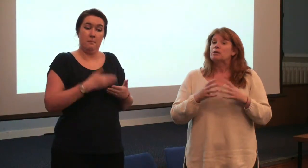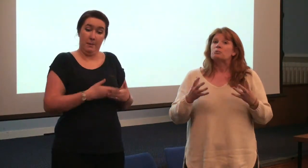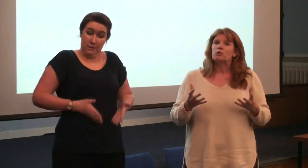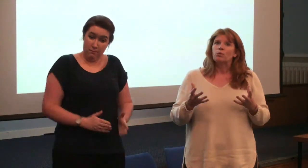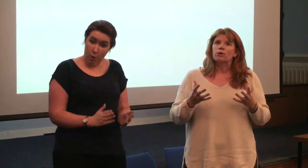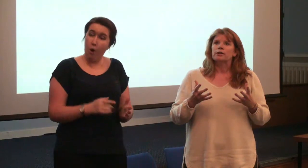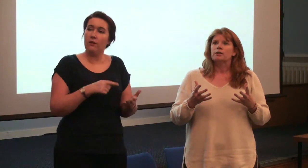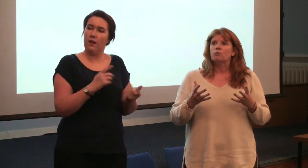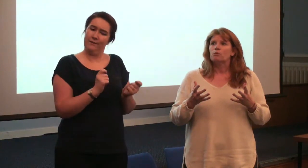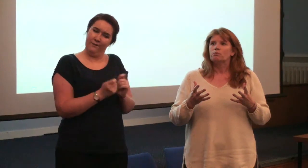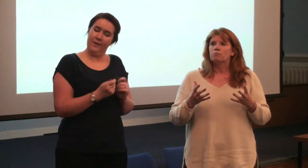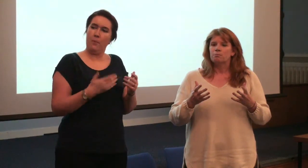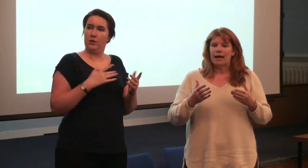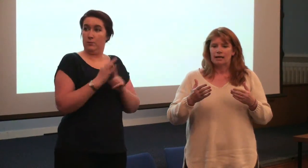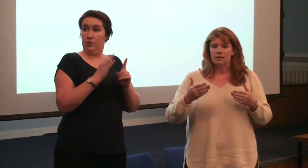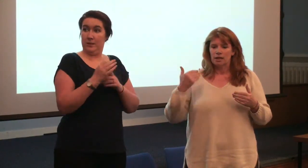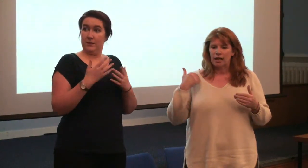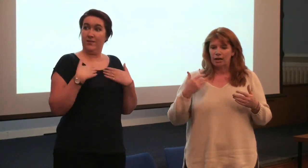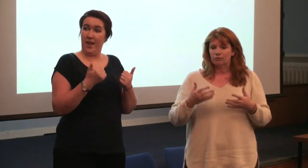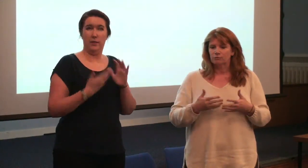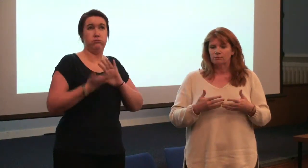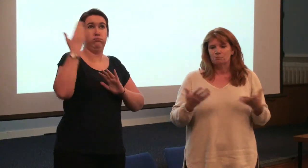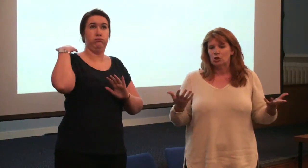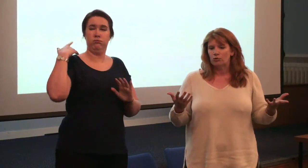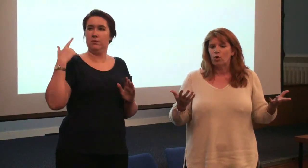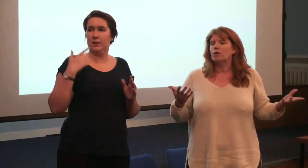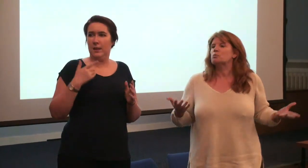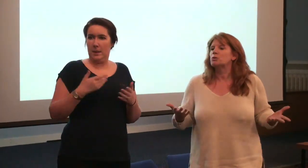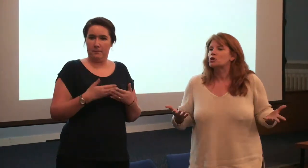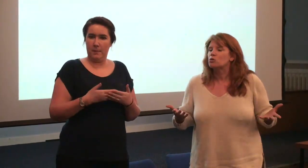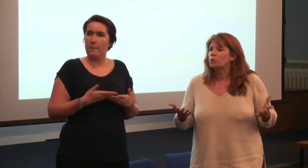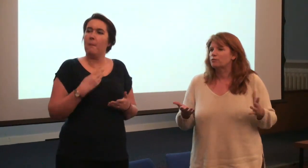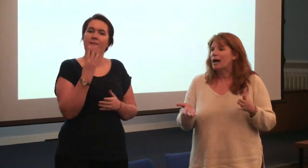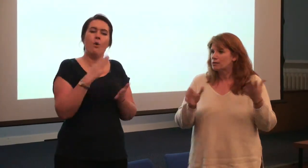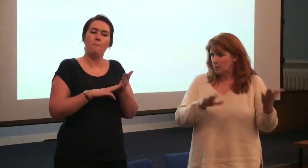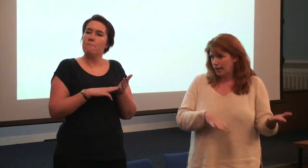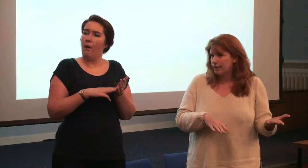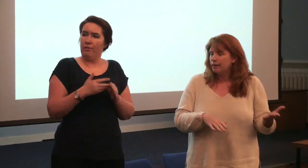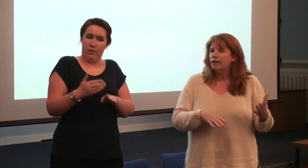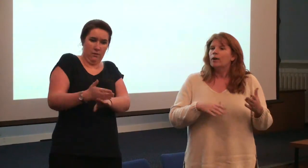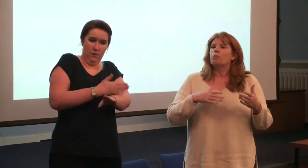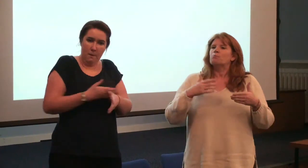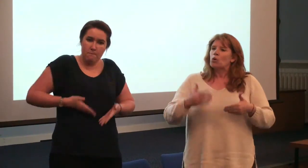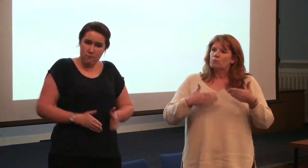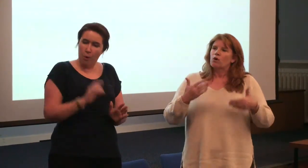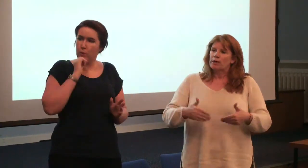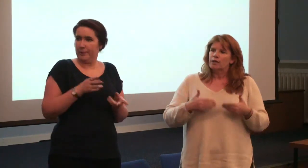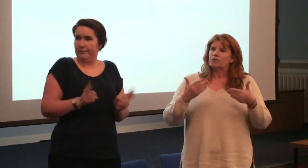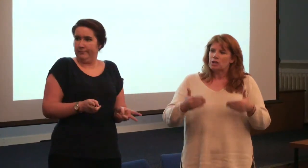Babies being born back in the day at, you know, 4 months premature would have passed away. But more and more, because of